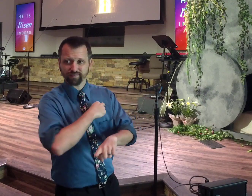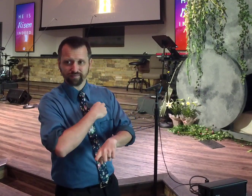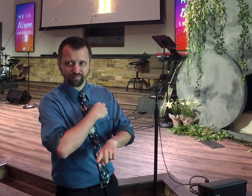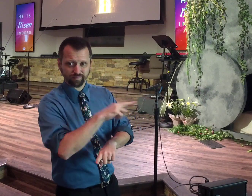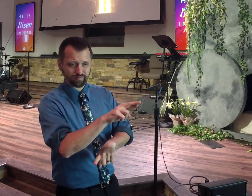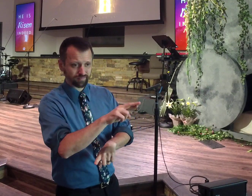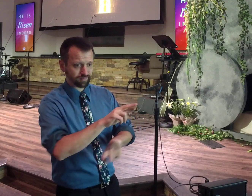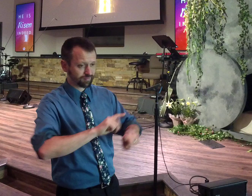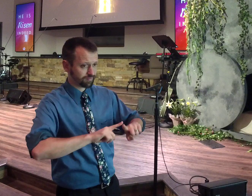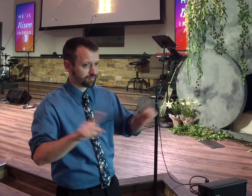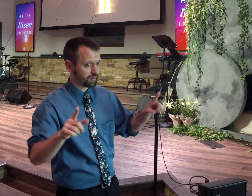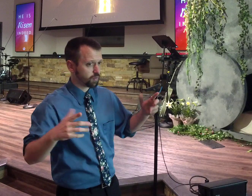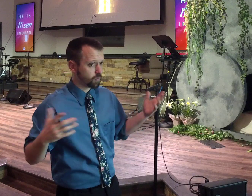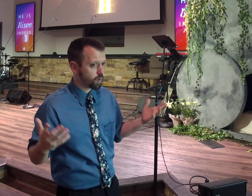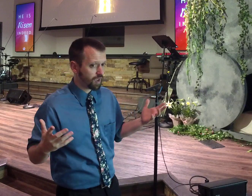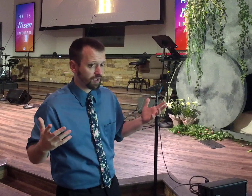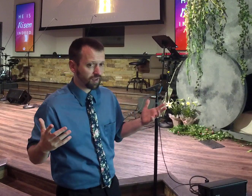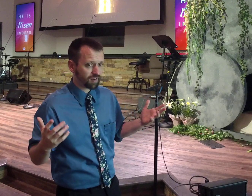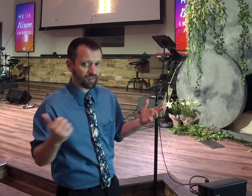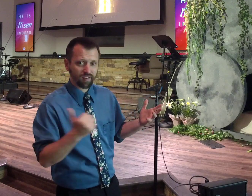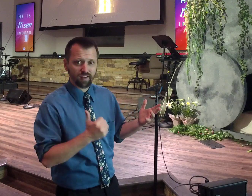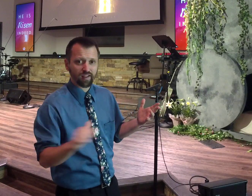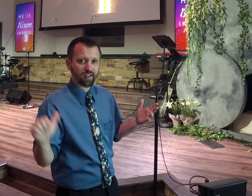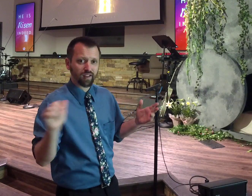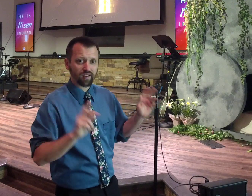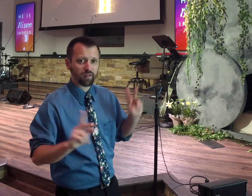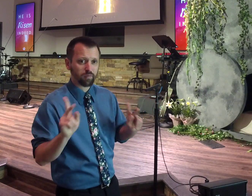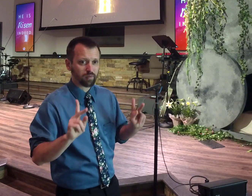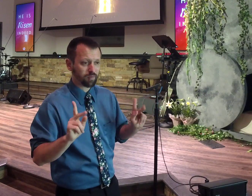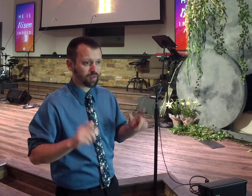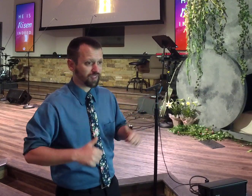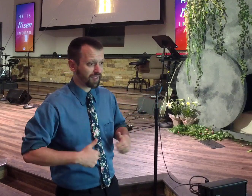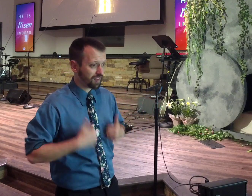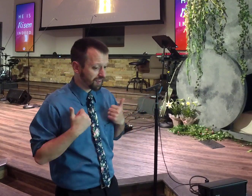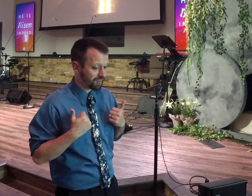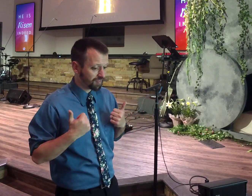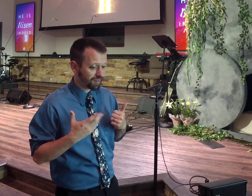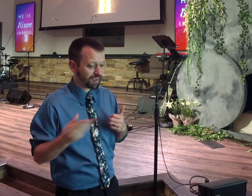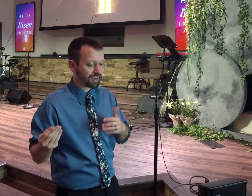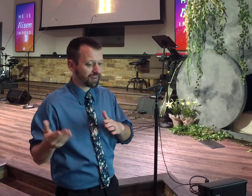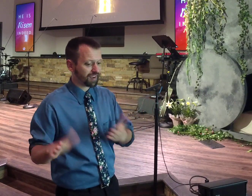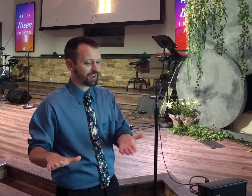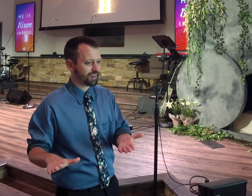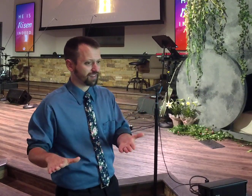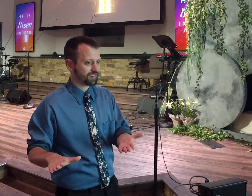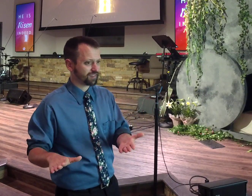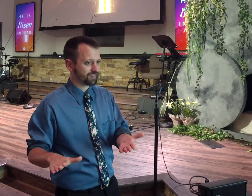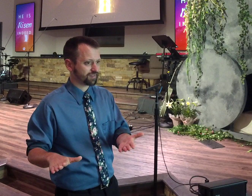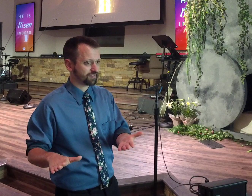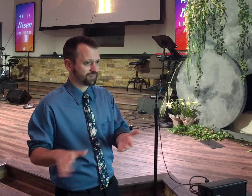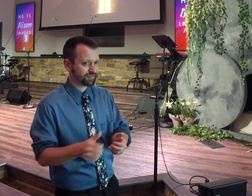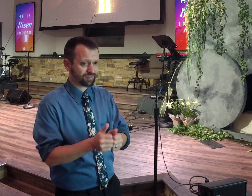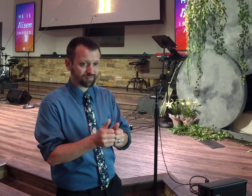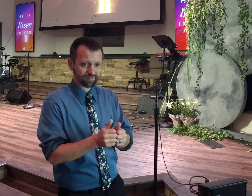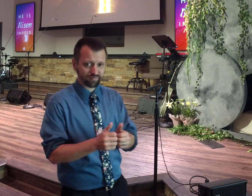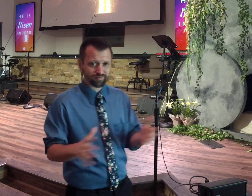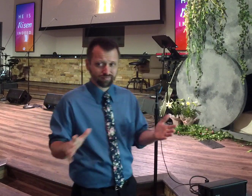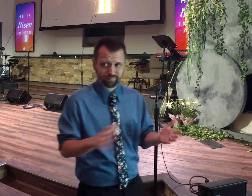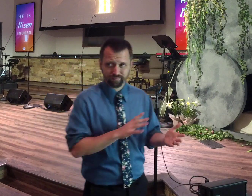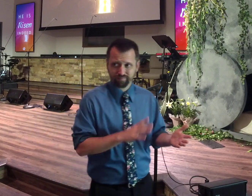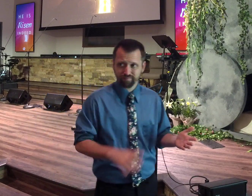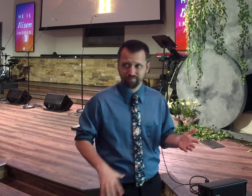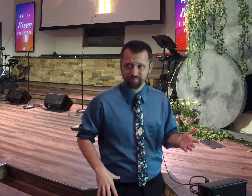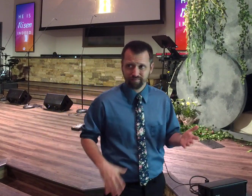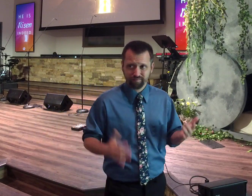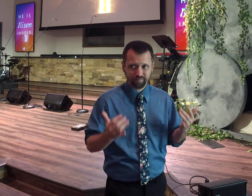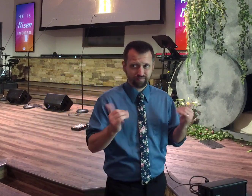this. Other people, they lived and they died. But without Christ, they're